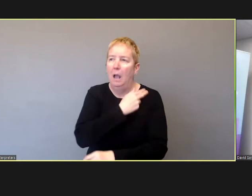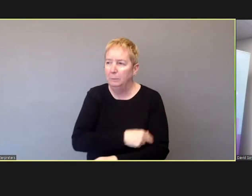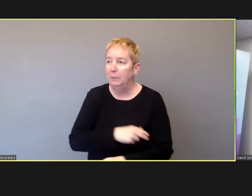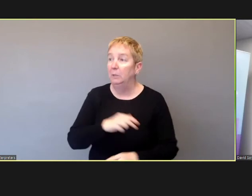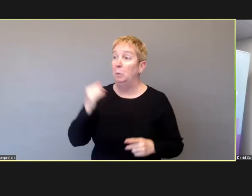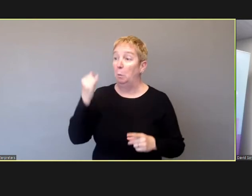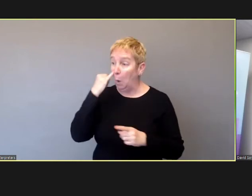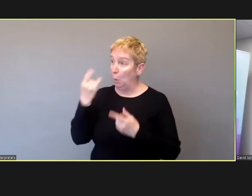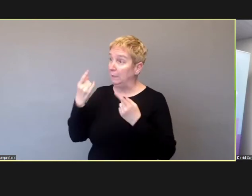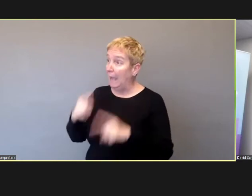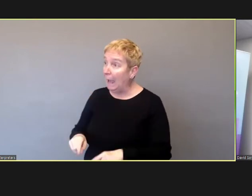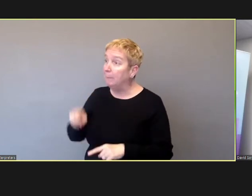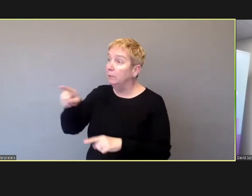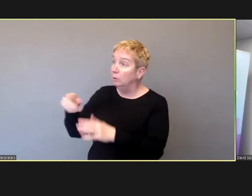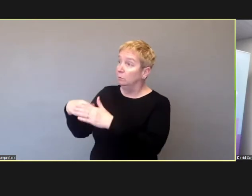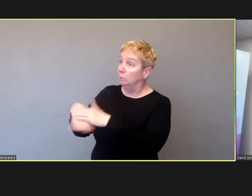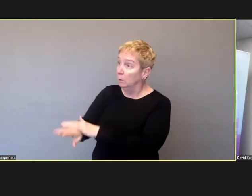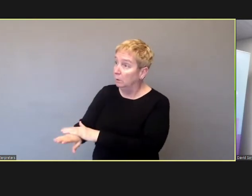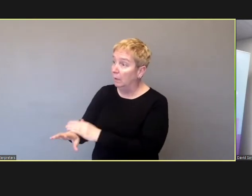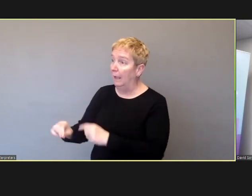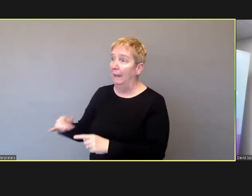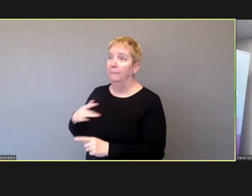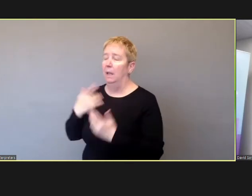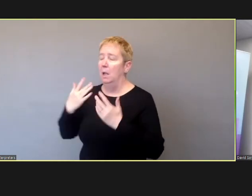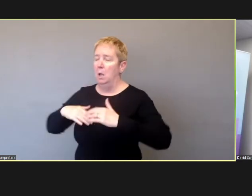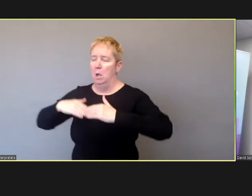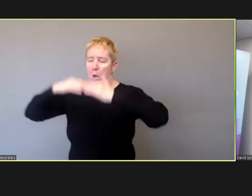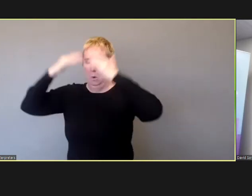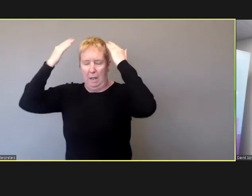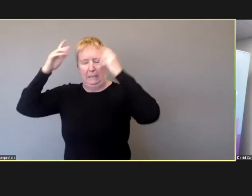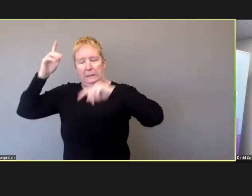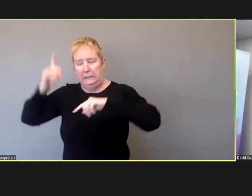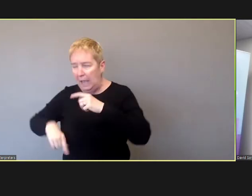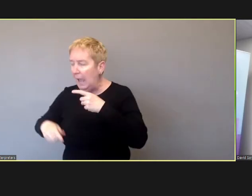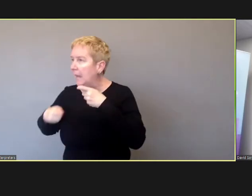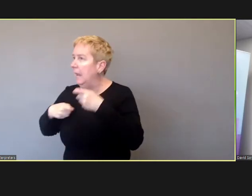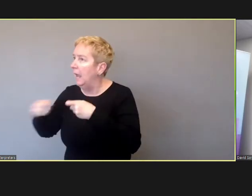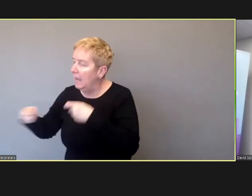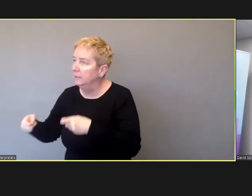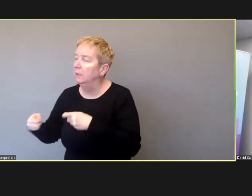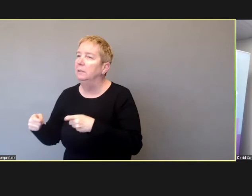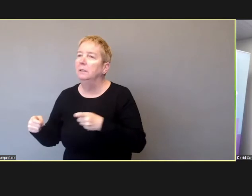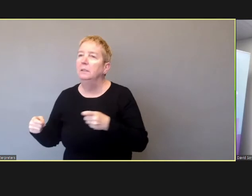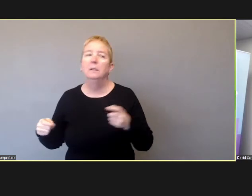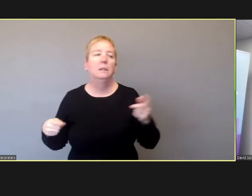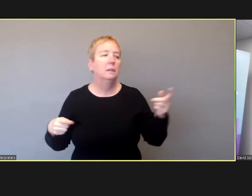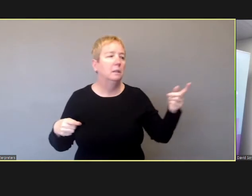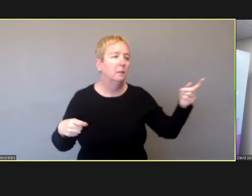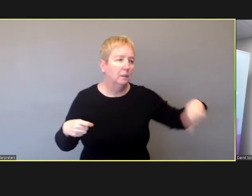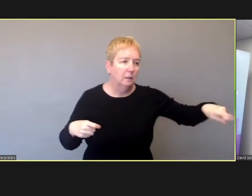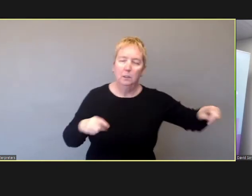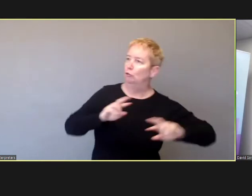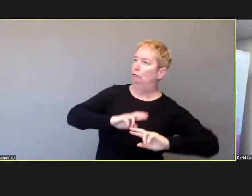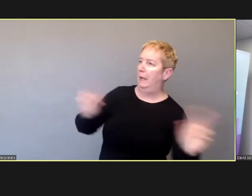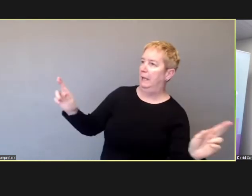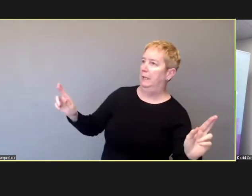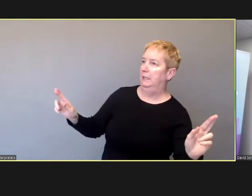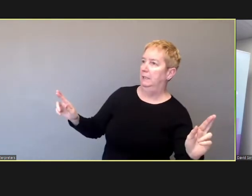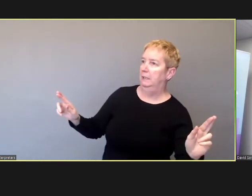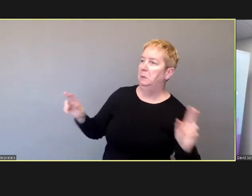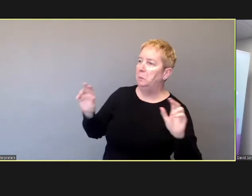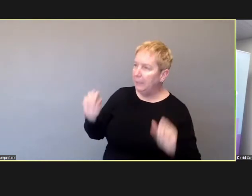overwhelming, DOH, the state, local governments stand ready to help you with